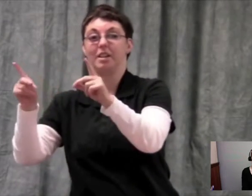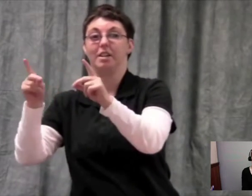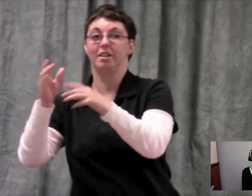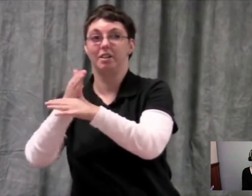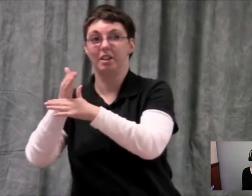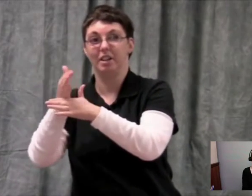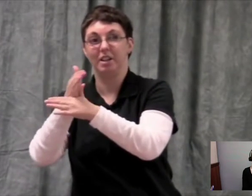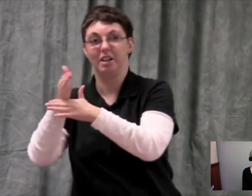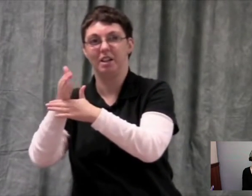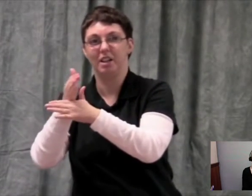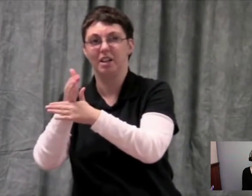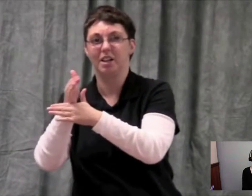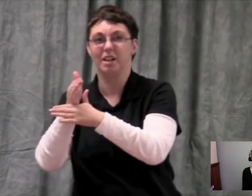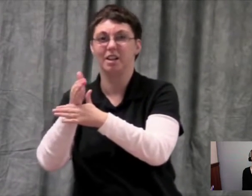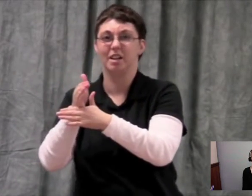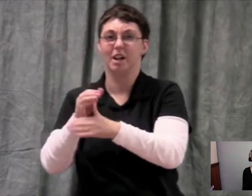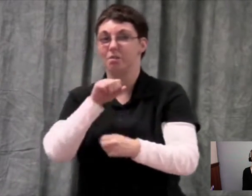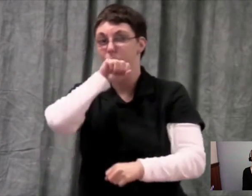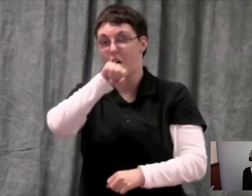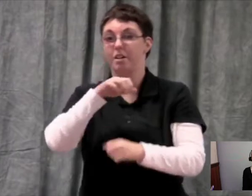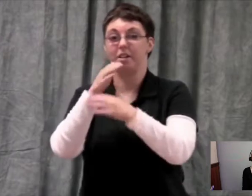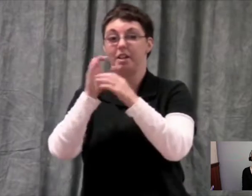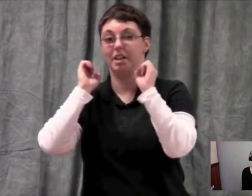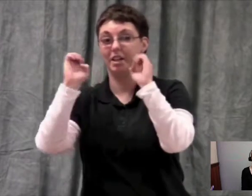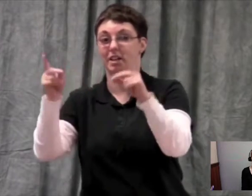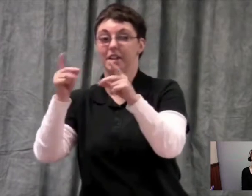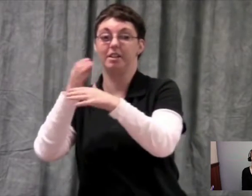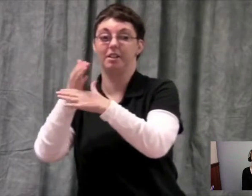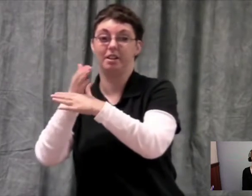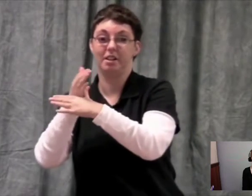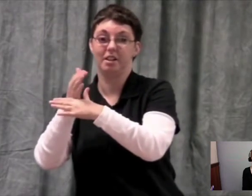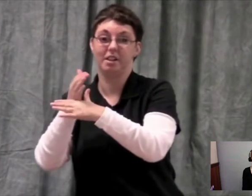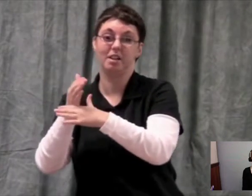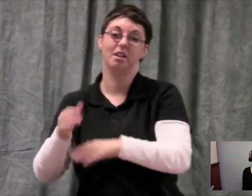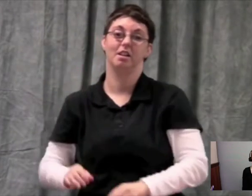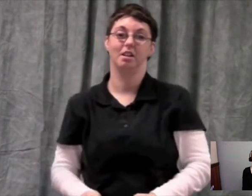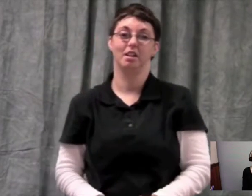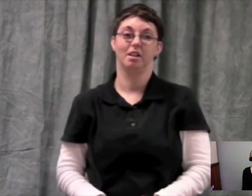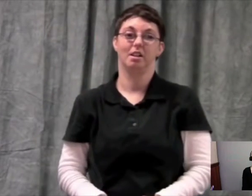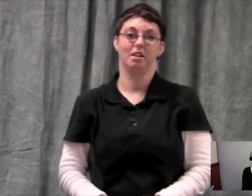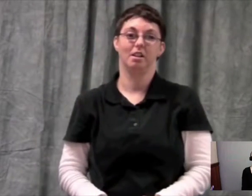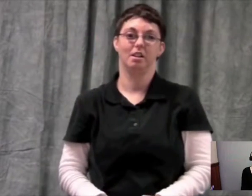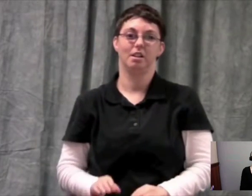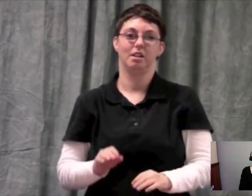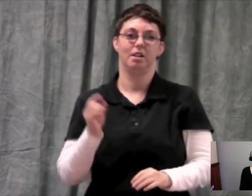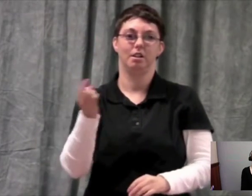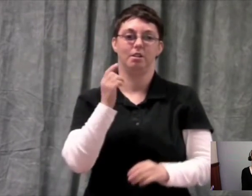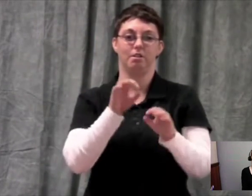of a deafblind. I love sharing information on that and educating them. It's really important to continue the